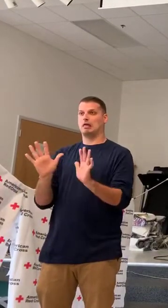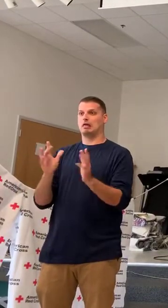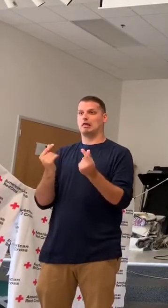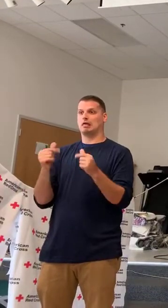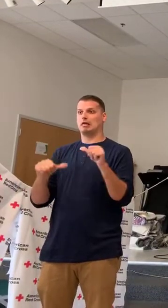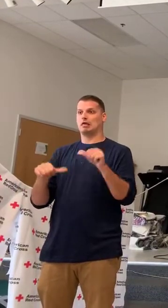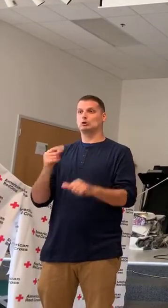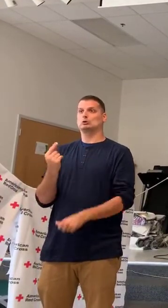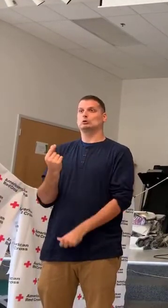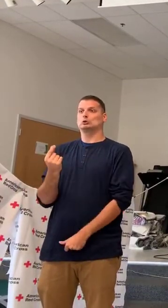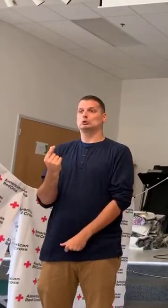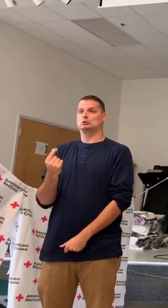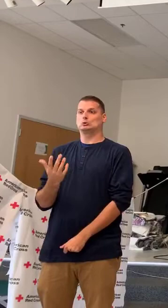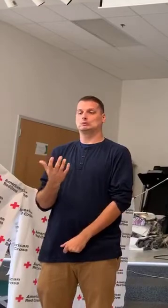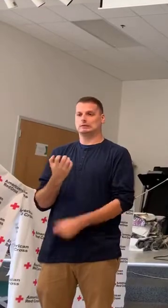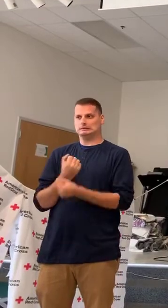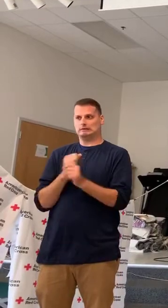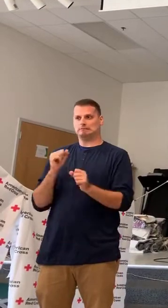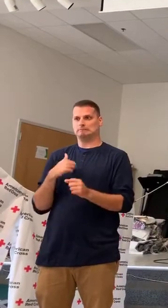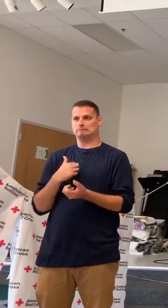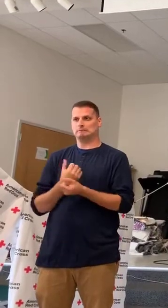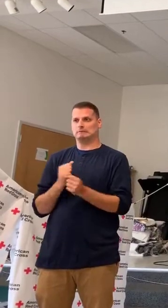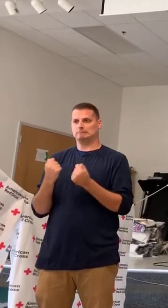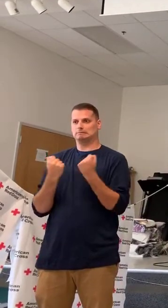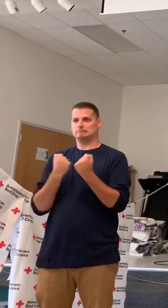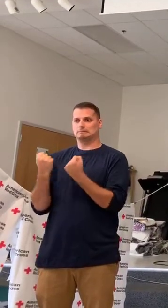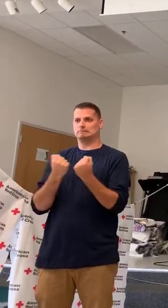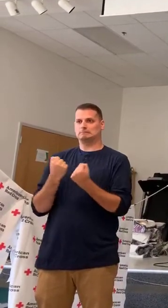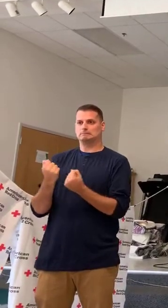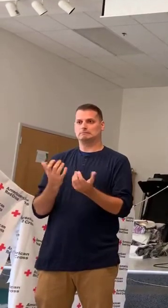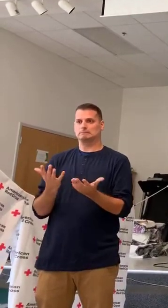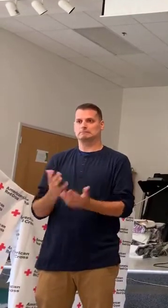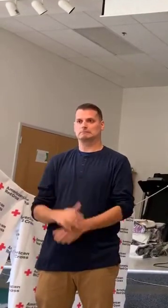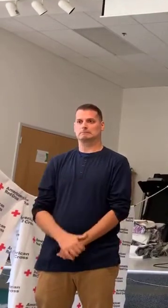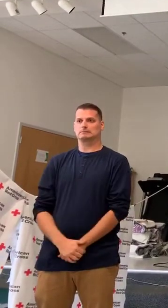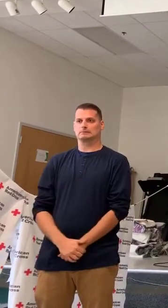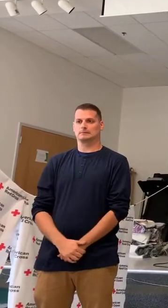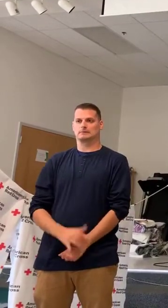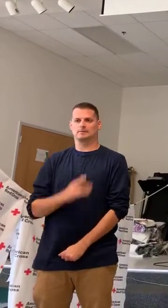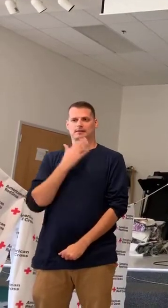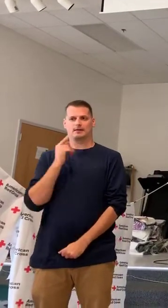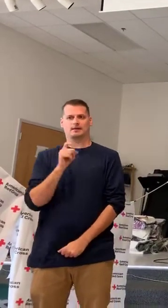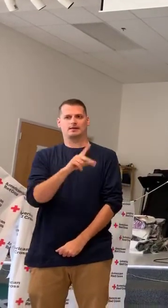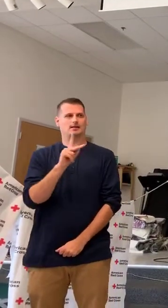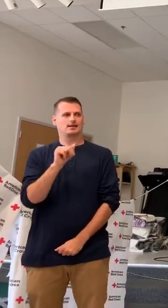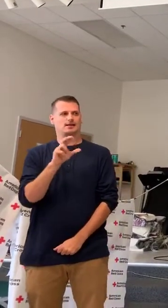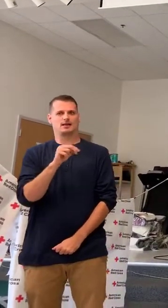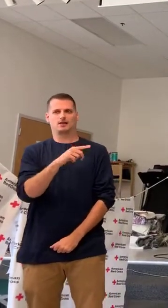that you're asking those questions and worrying about them too. This is the stuff that keeps her up at night.